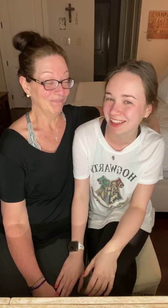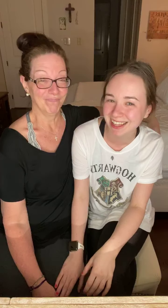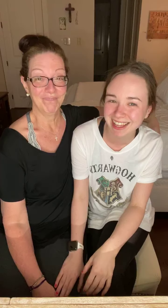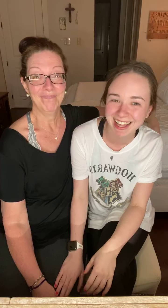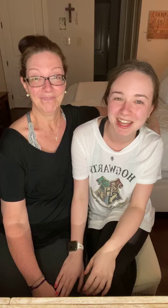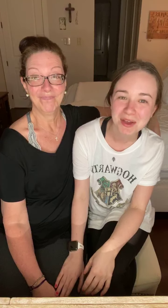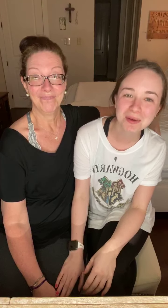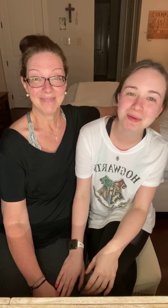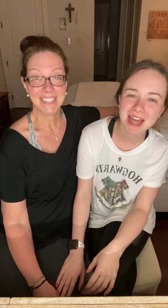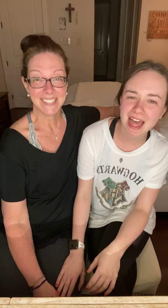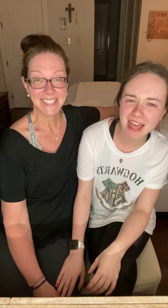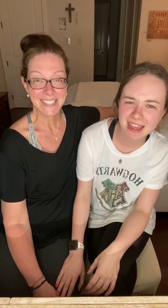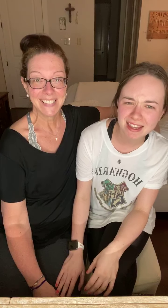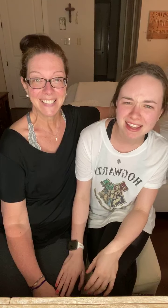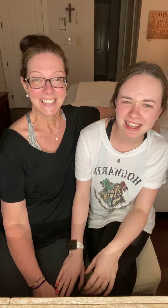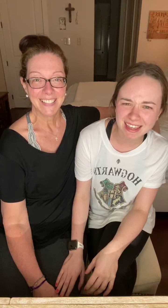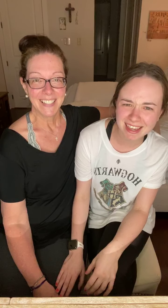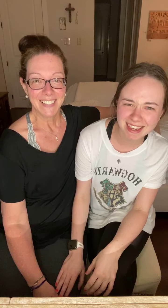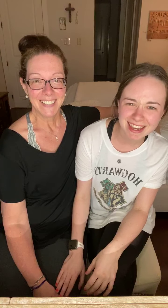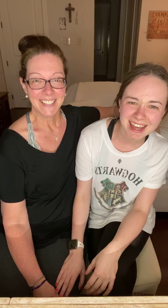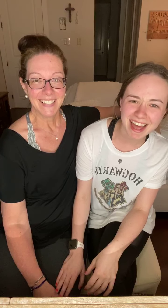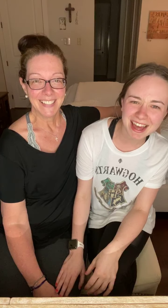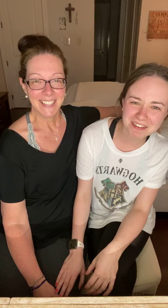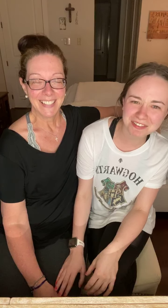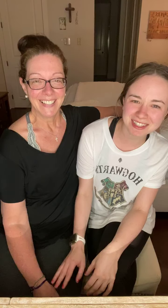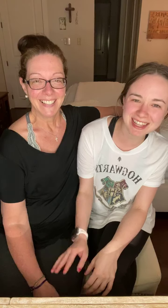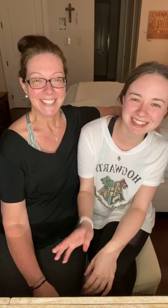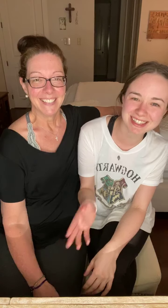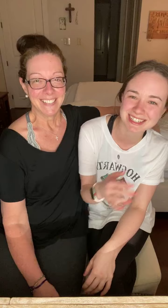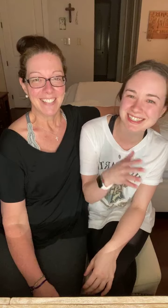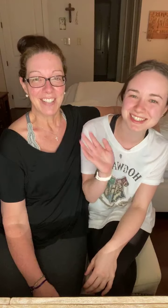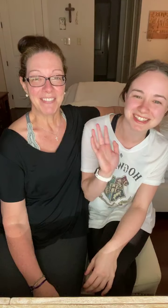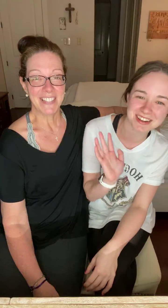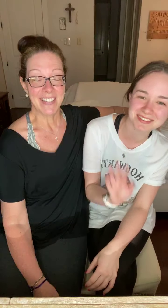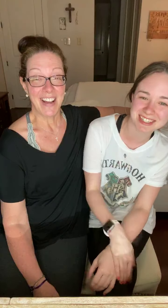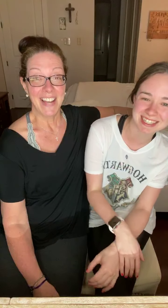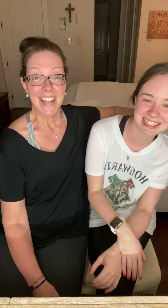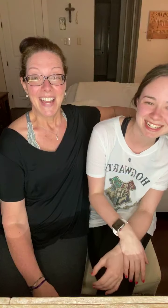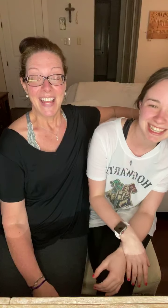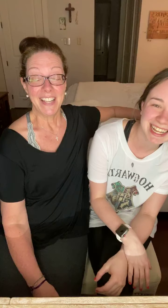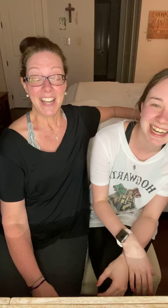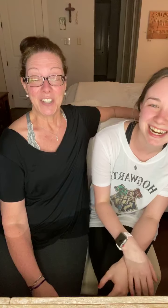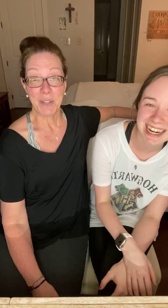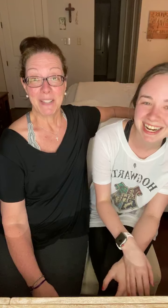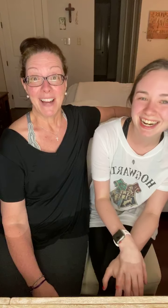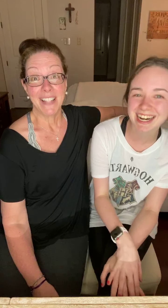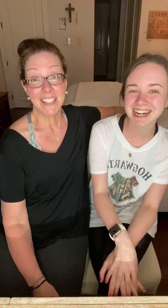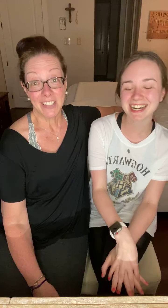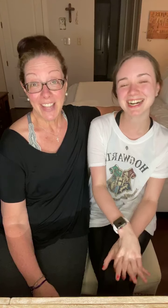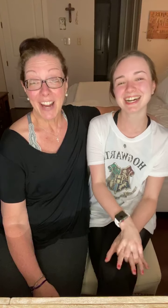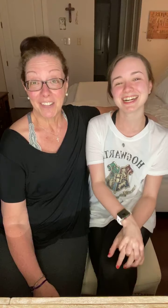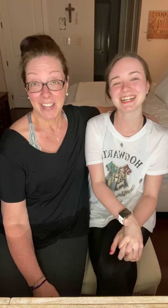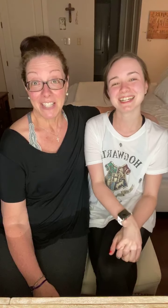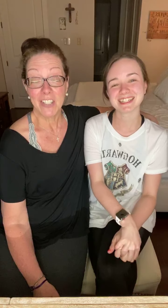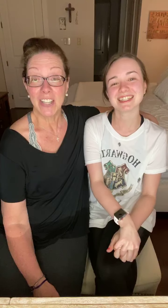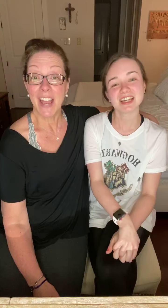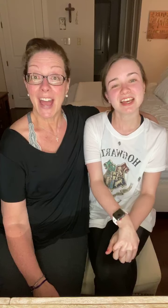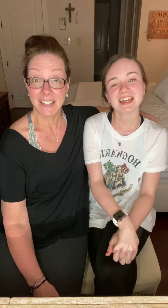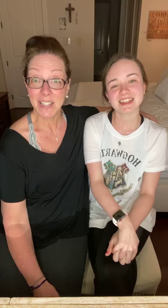A, E, F, she would sign, and she would kind of get a little aggravated. She had some